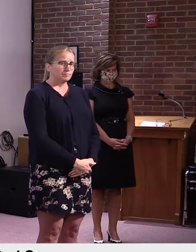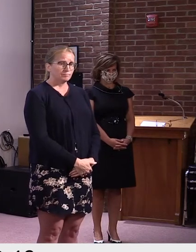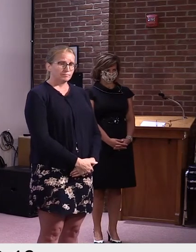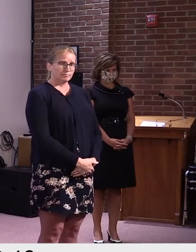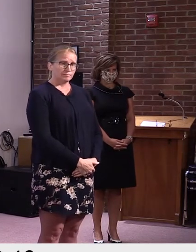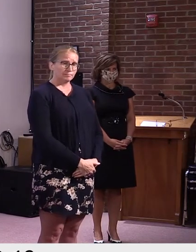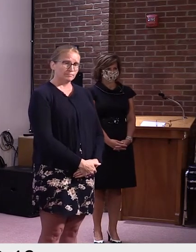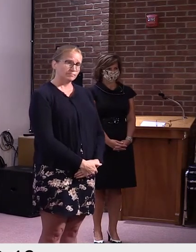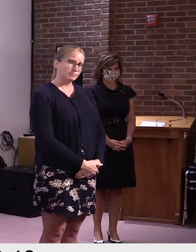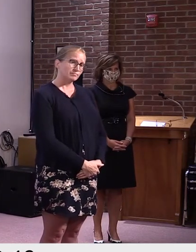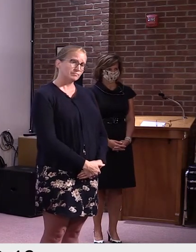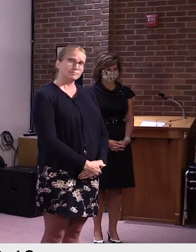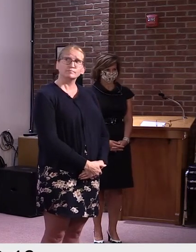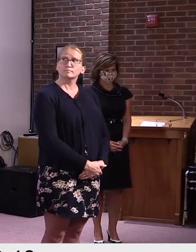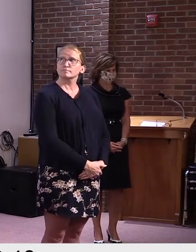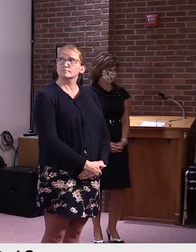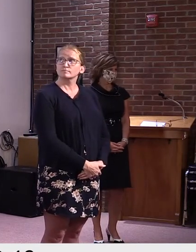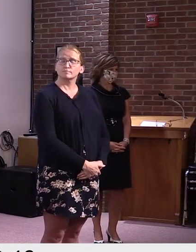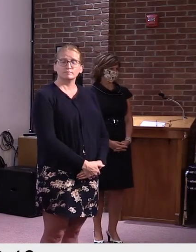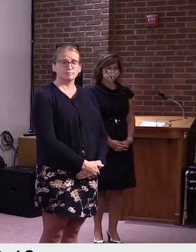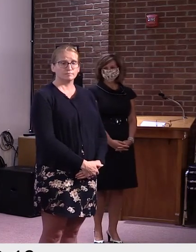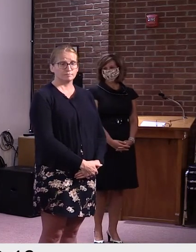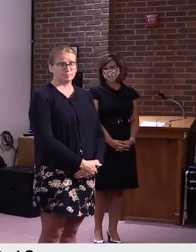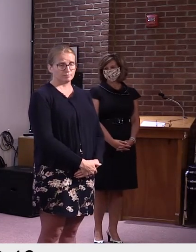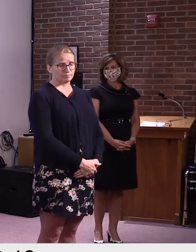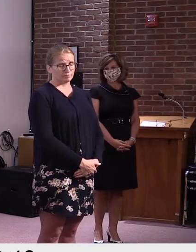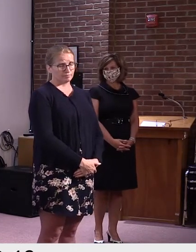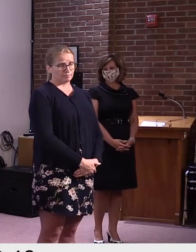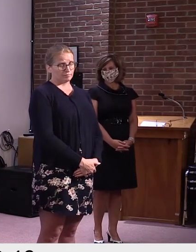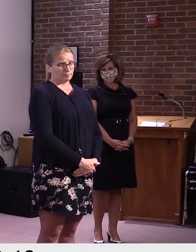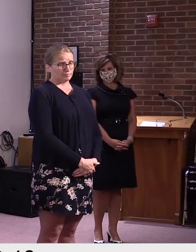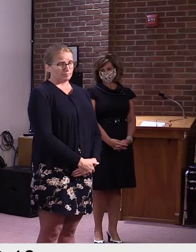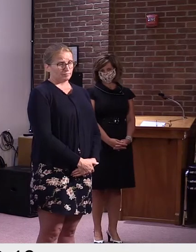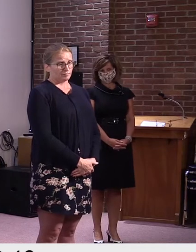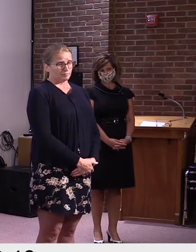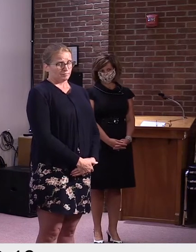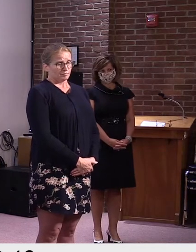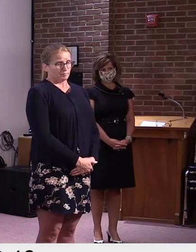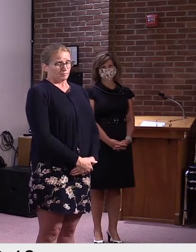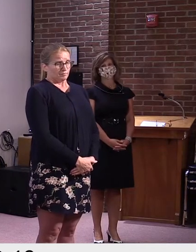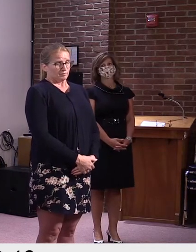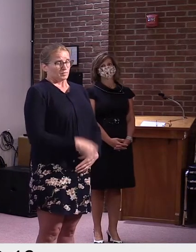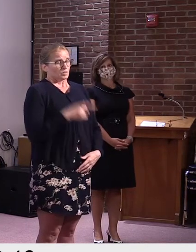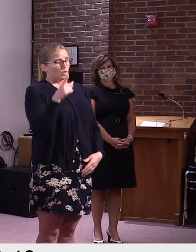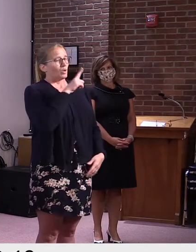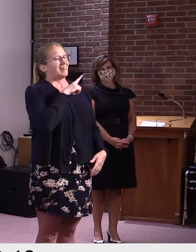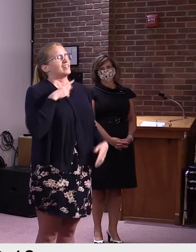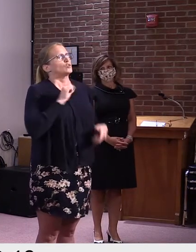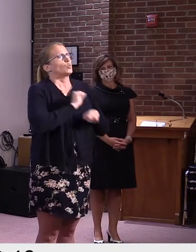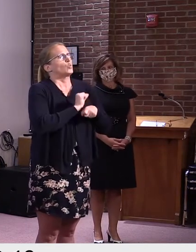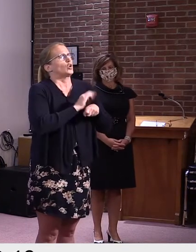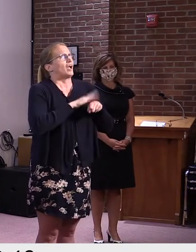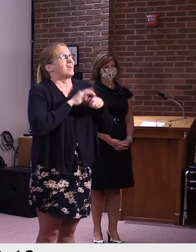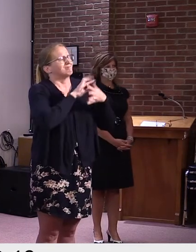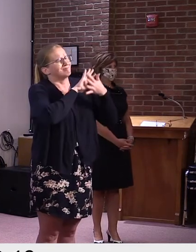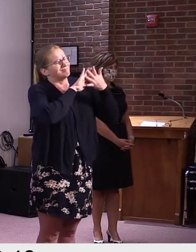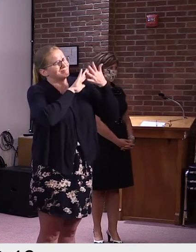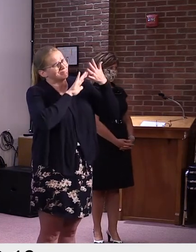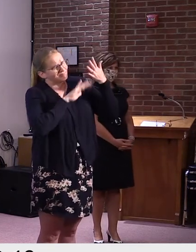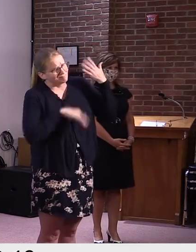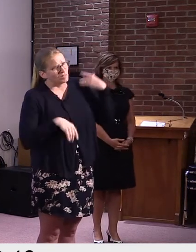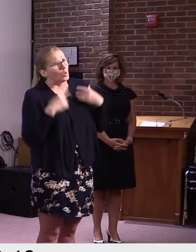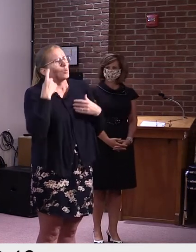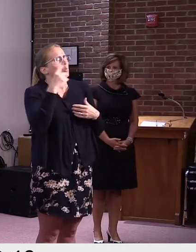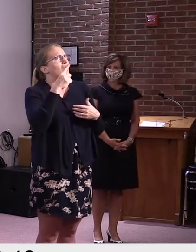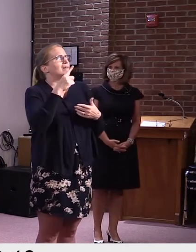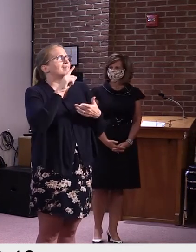Thanks. Question for the governor. The legislature is working on a number of issues, including an Act 250 bill. It's had a bumpy